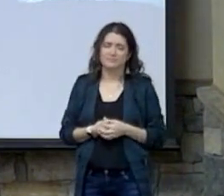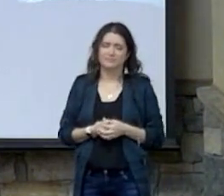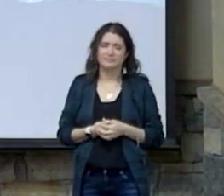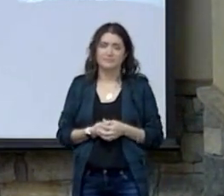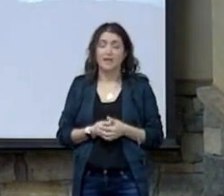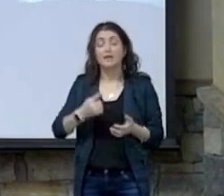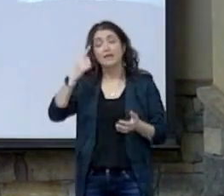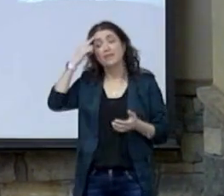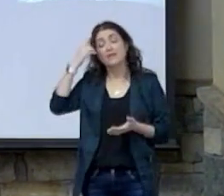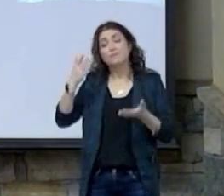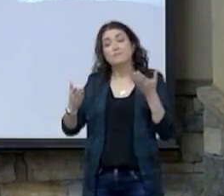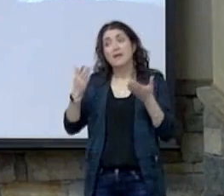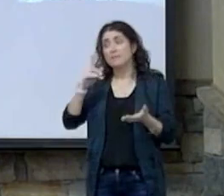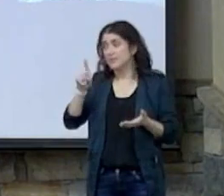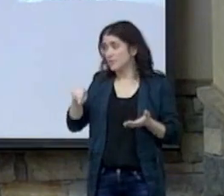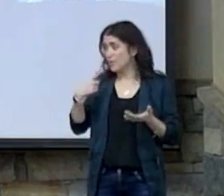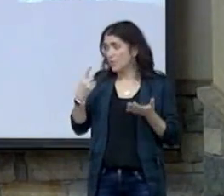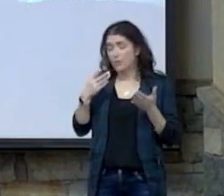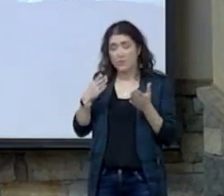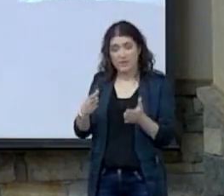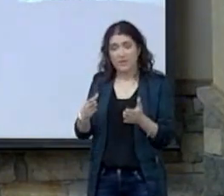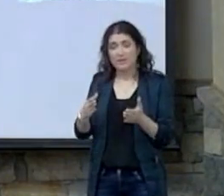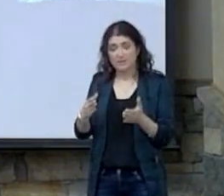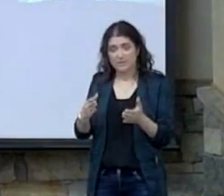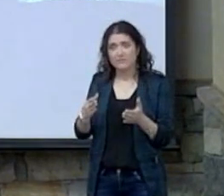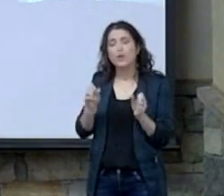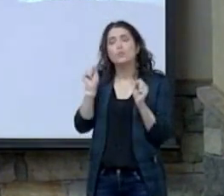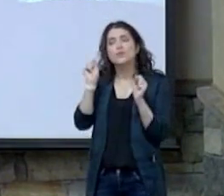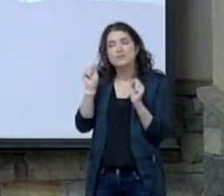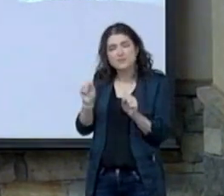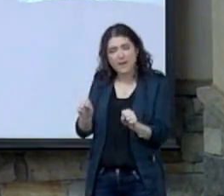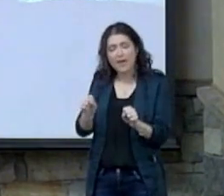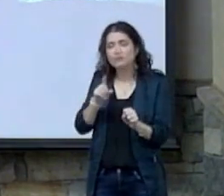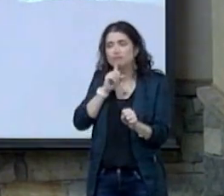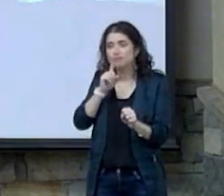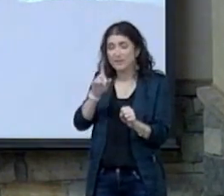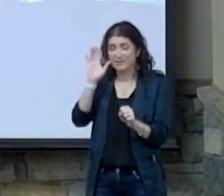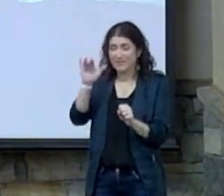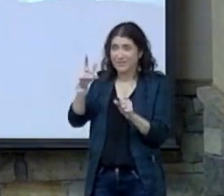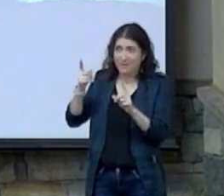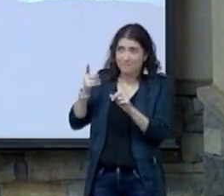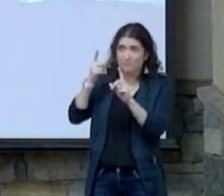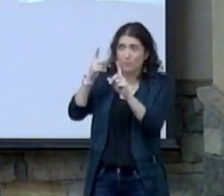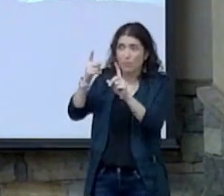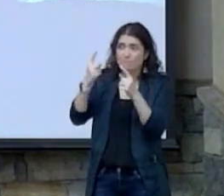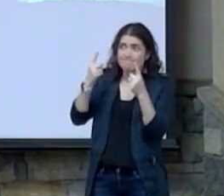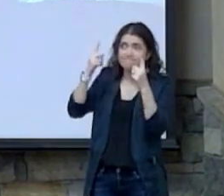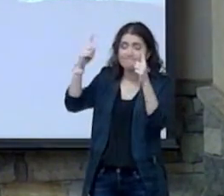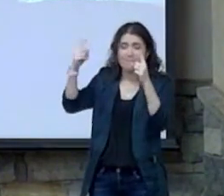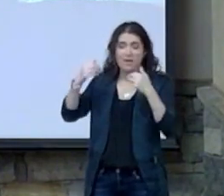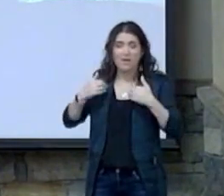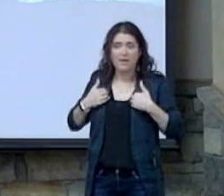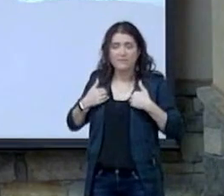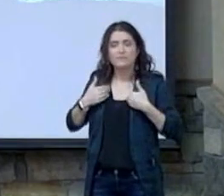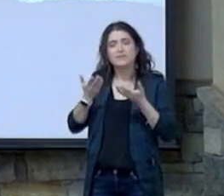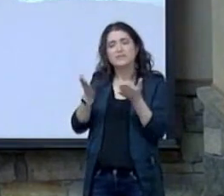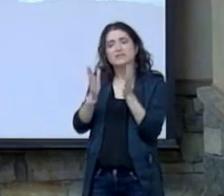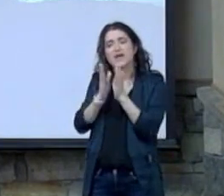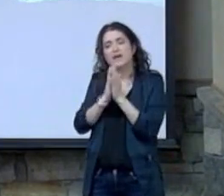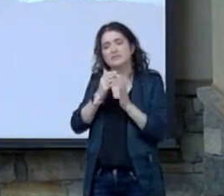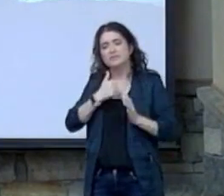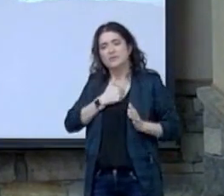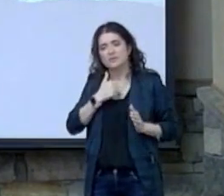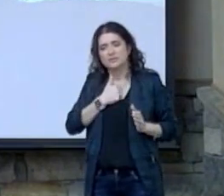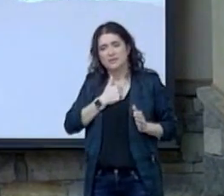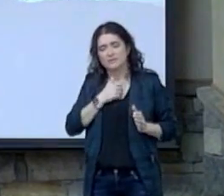And I think maybe the only way that we can ever get to that point in our lives is by asking ourselves this